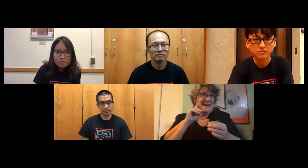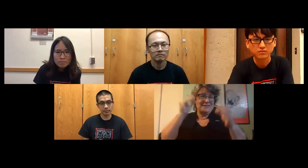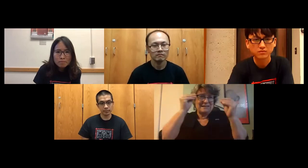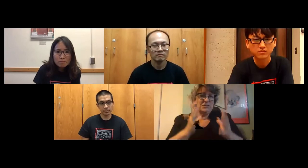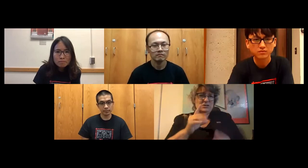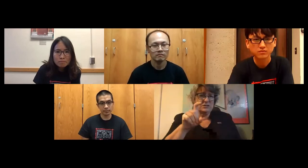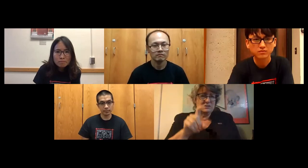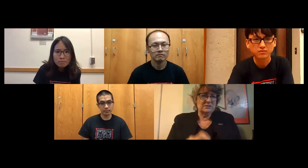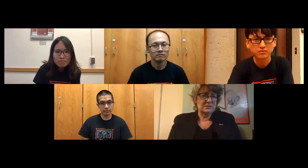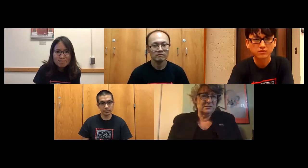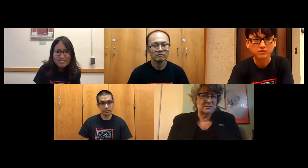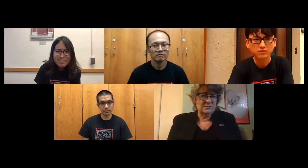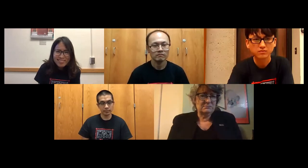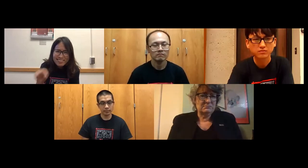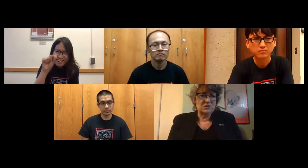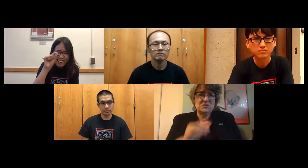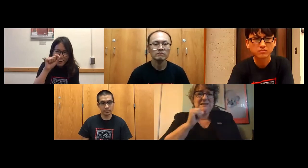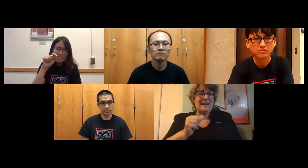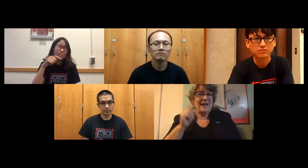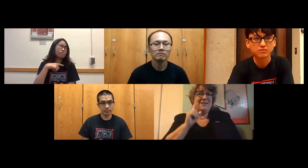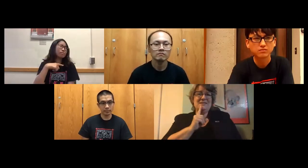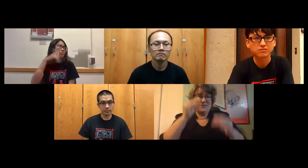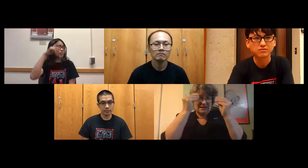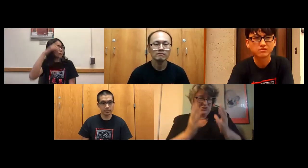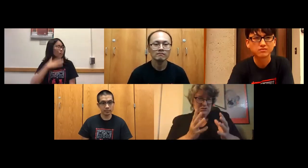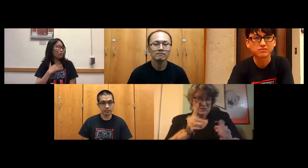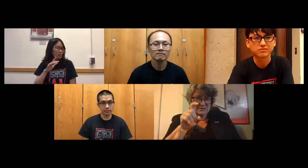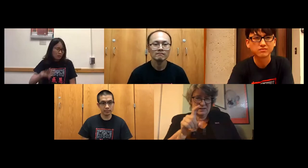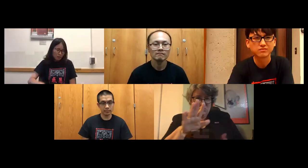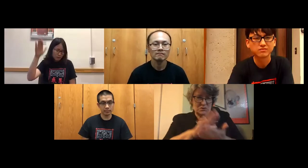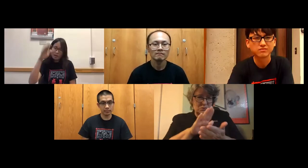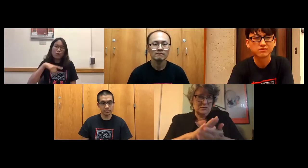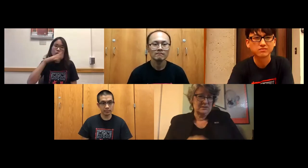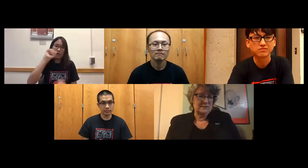deaf teachers? You did not have deaf teachers in your schools?